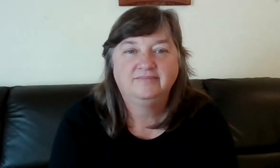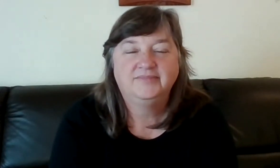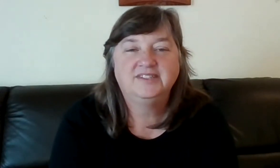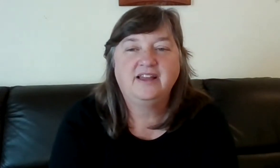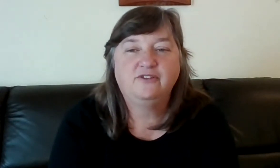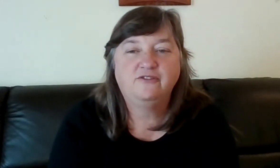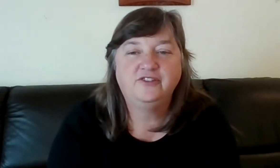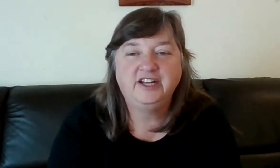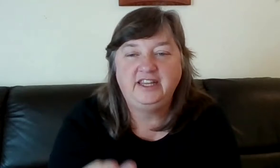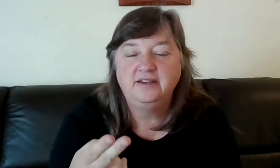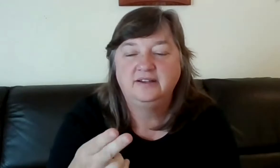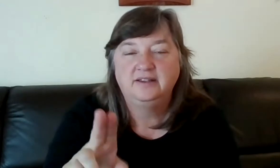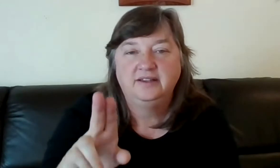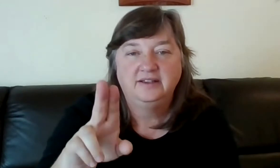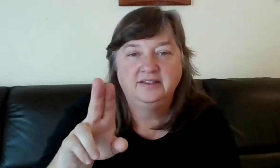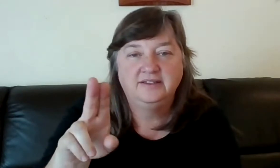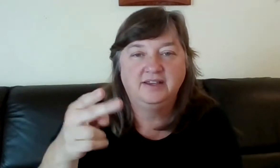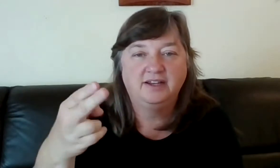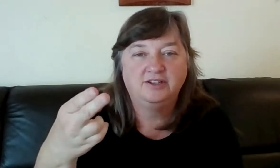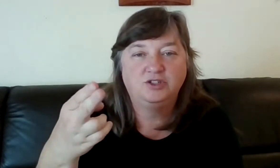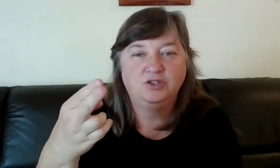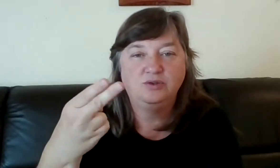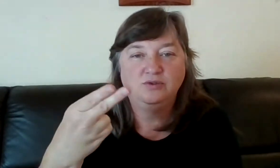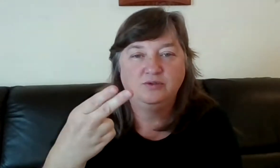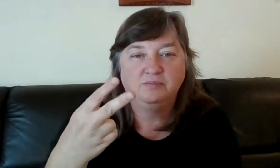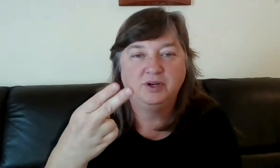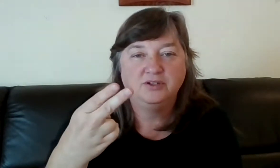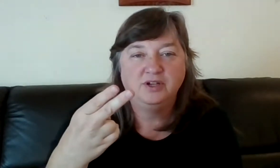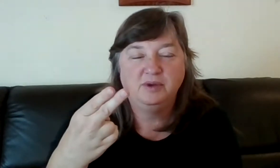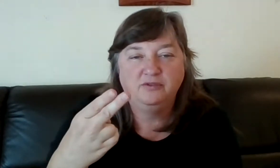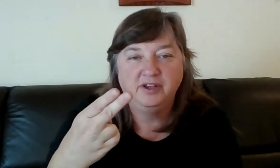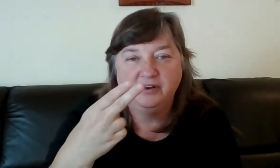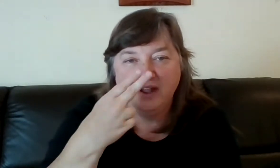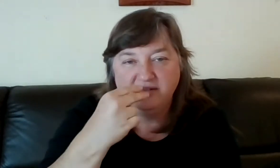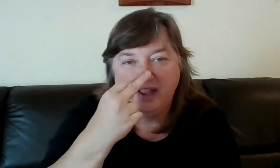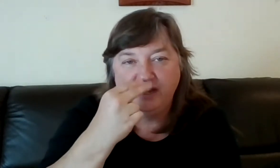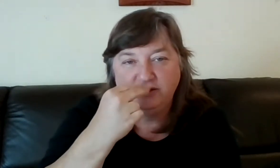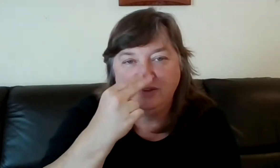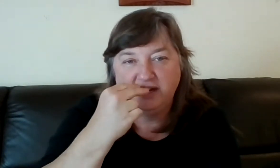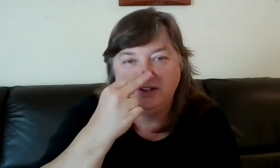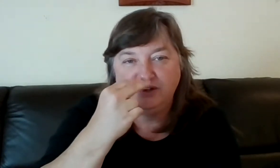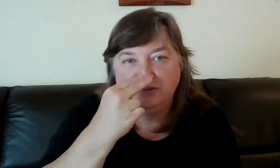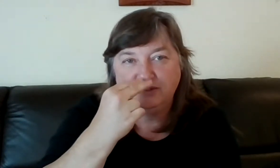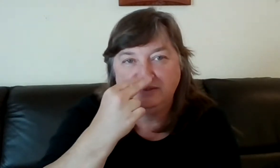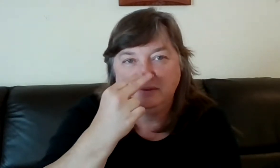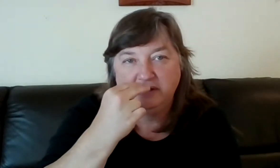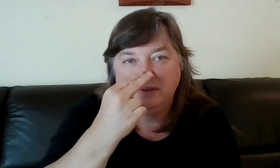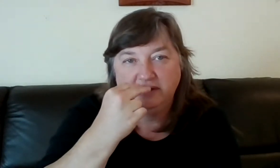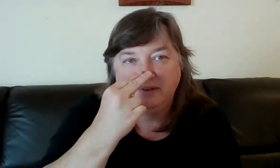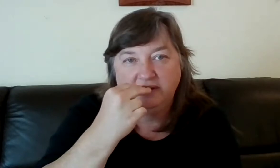The sign for funny is you get your two pointer and your middle finger out and you do that on your nose.